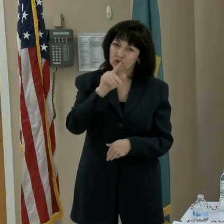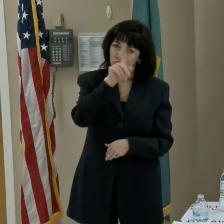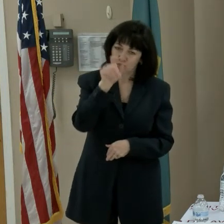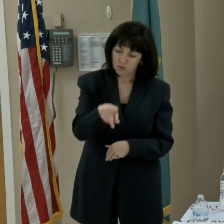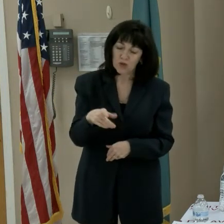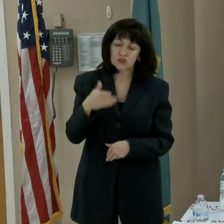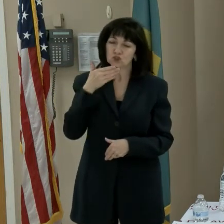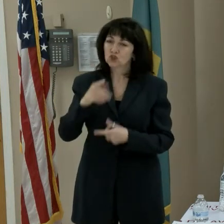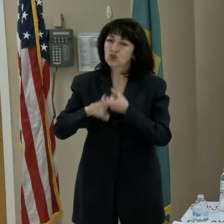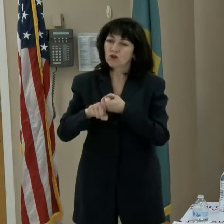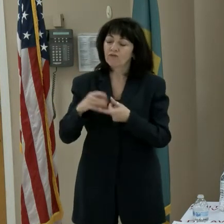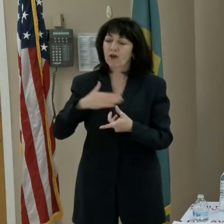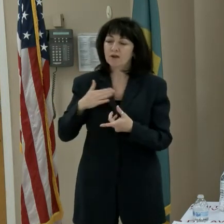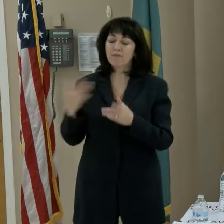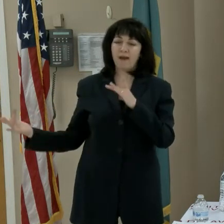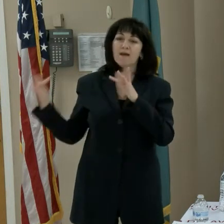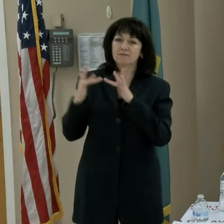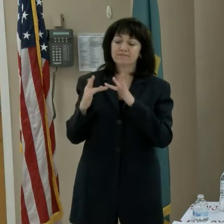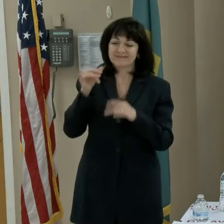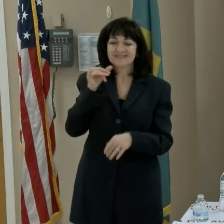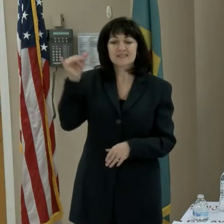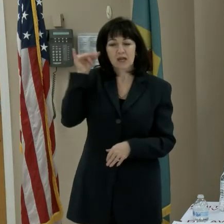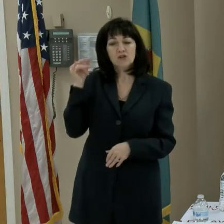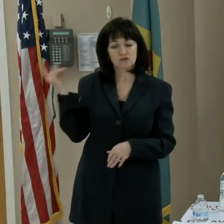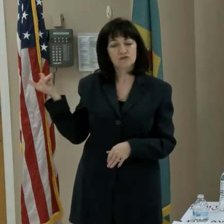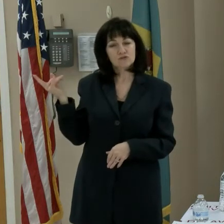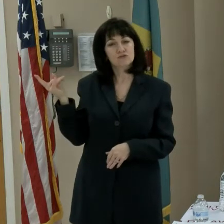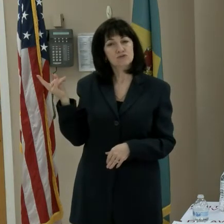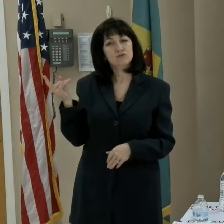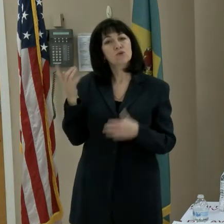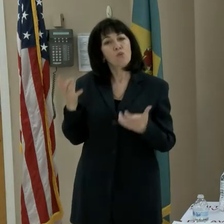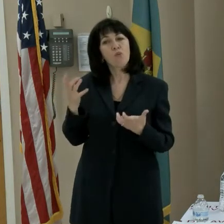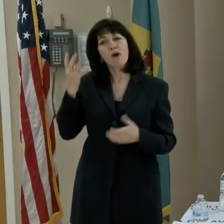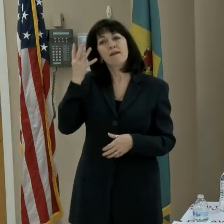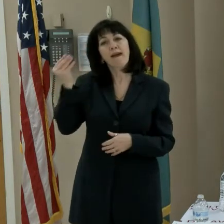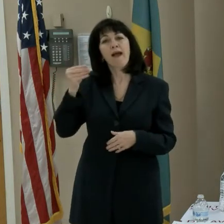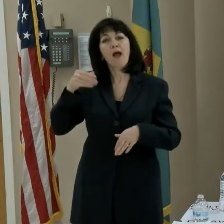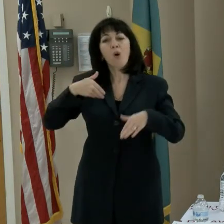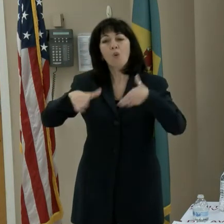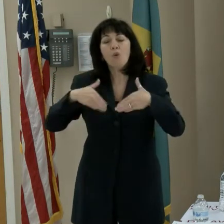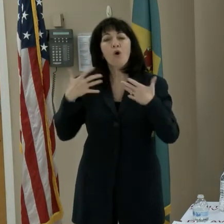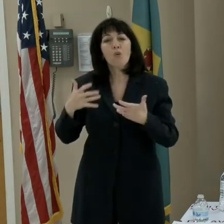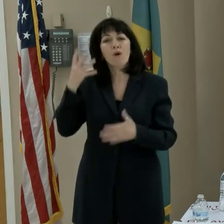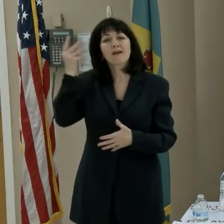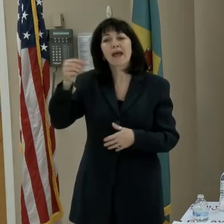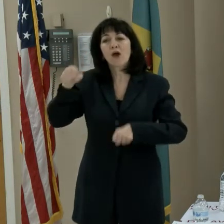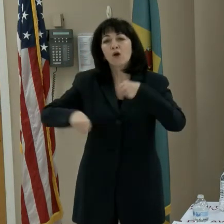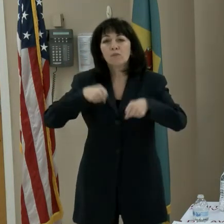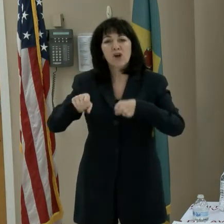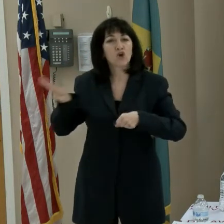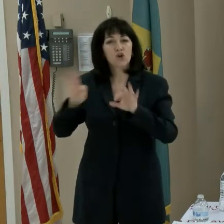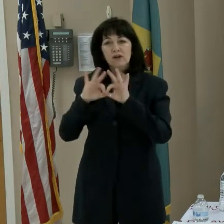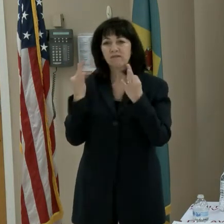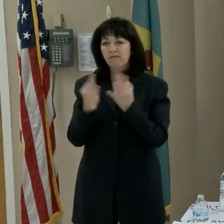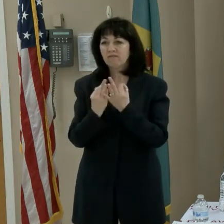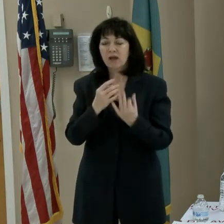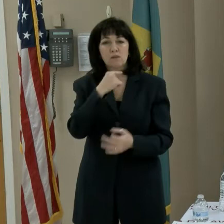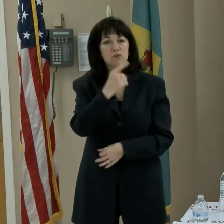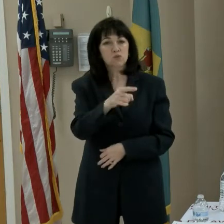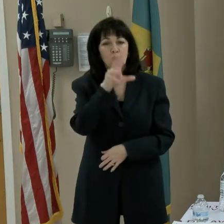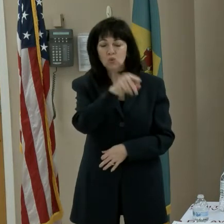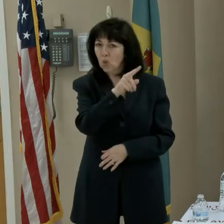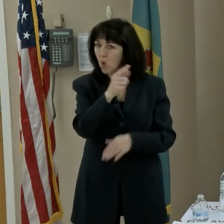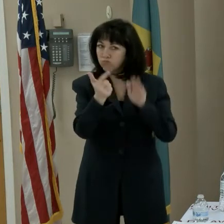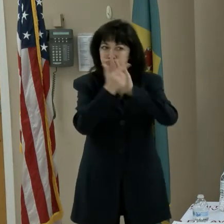reached out to me yesterday and said she wanted to walk and ride her bike, and her family was telling her she's not allowed to.